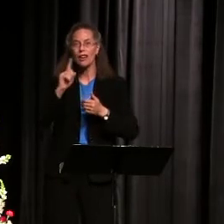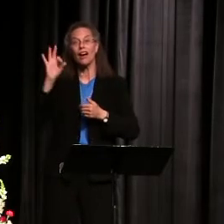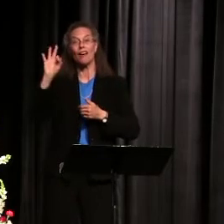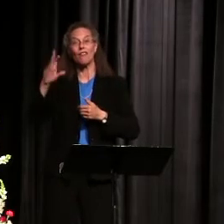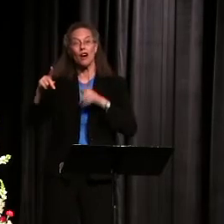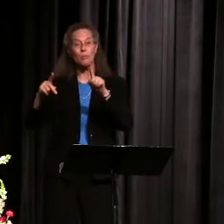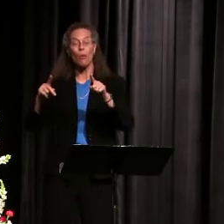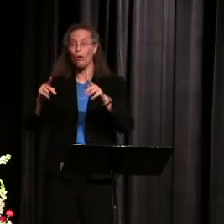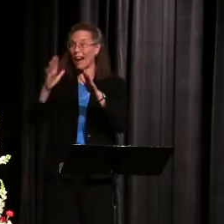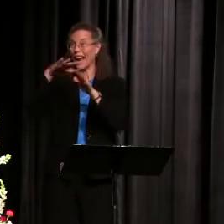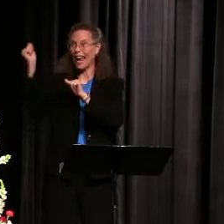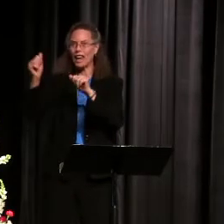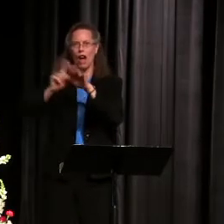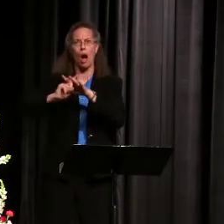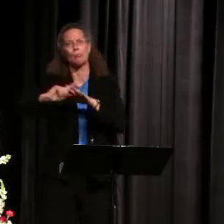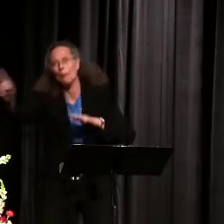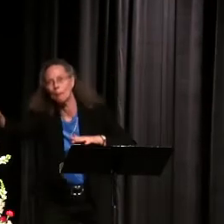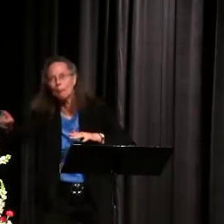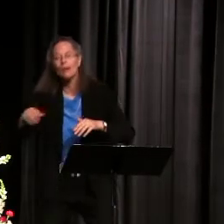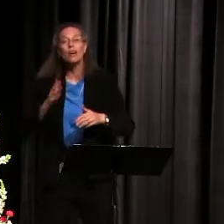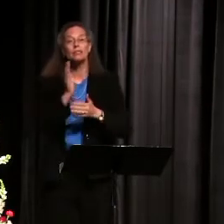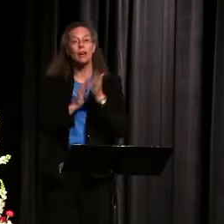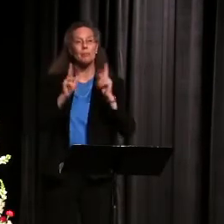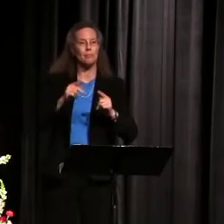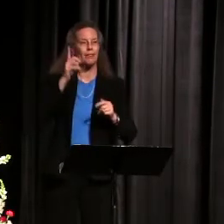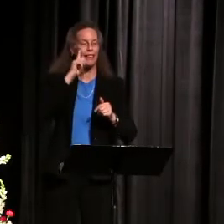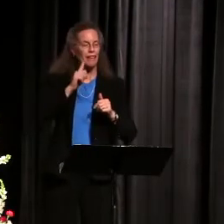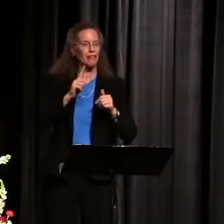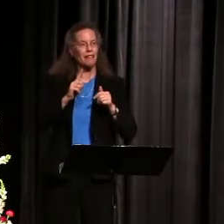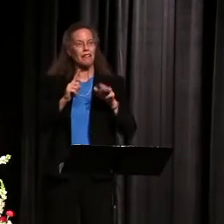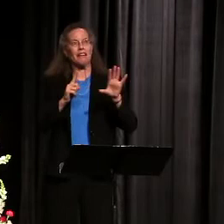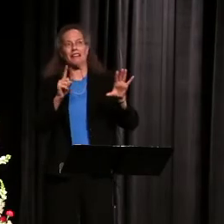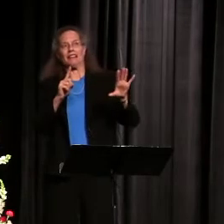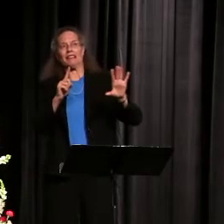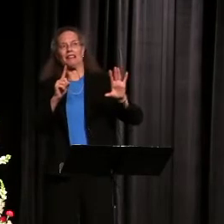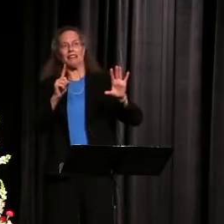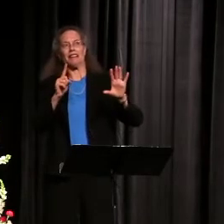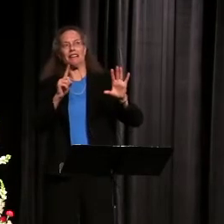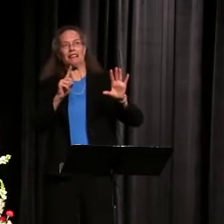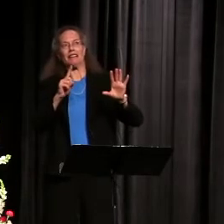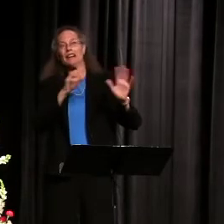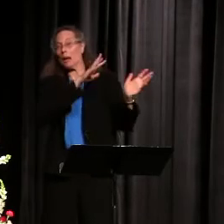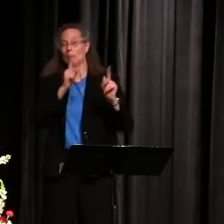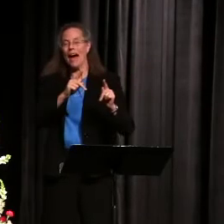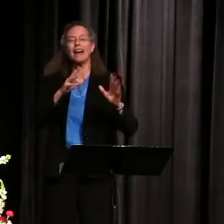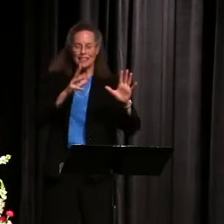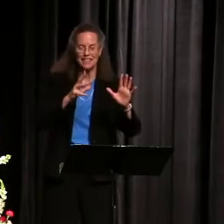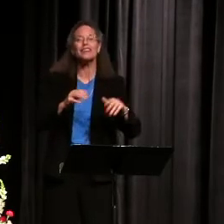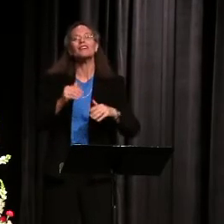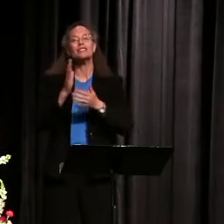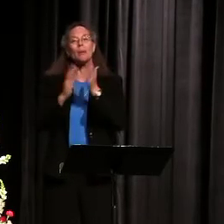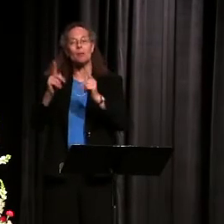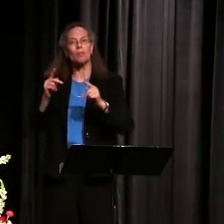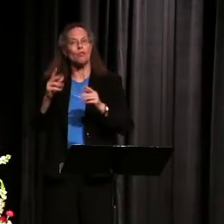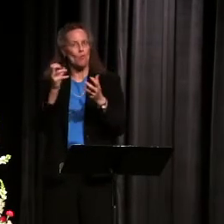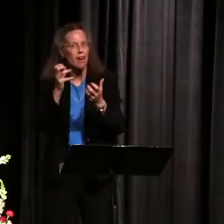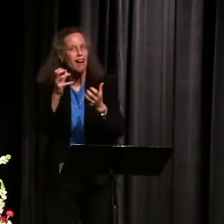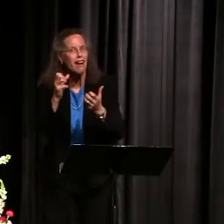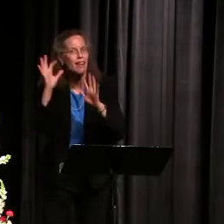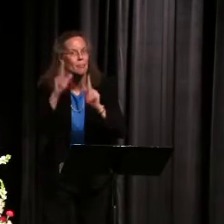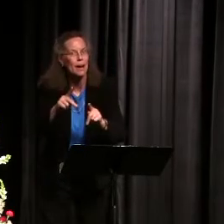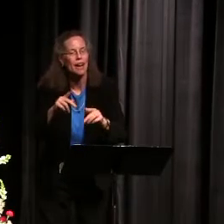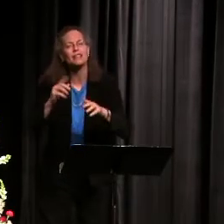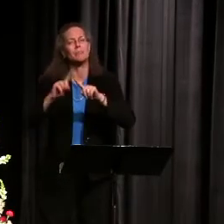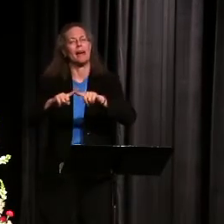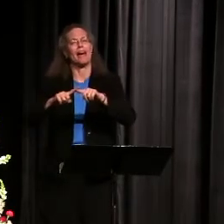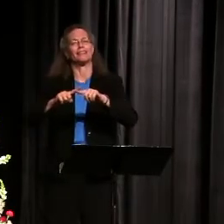idea you've ever heard. And for others, it might be the scariest. When you leave, you will gain a perspective that every adult that works